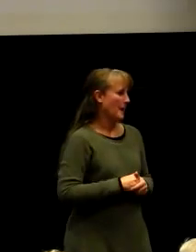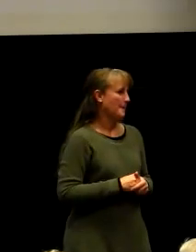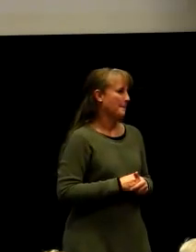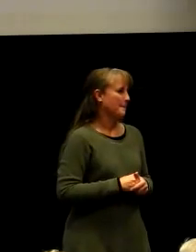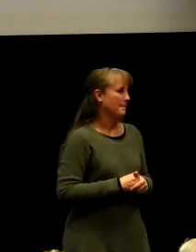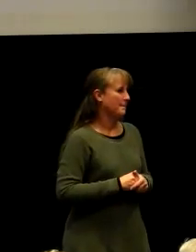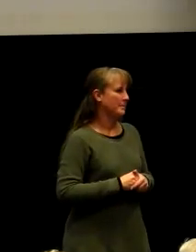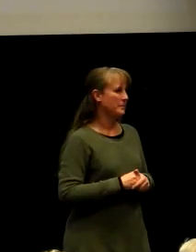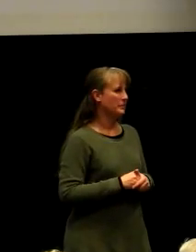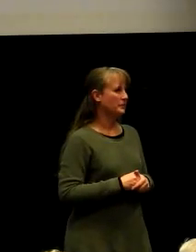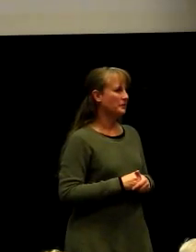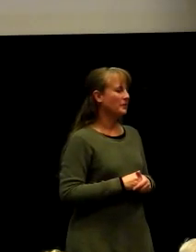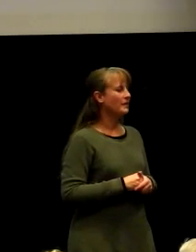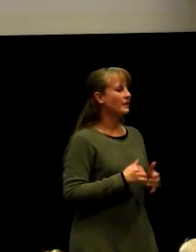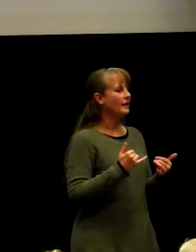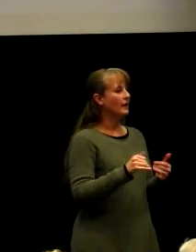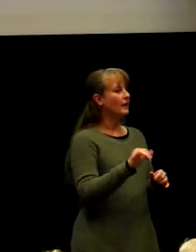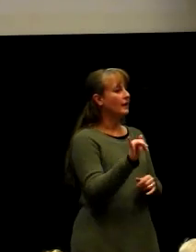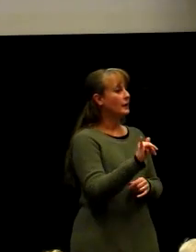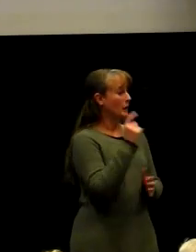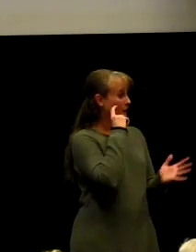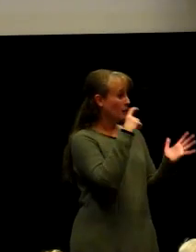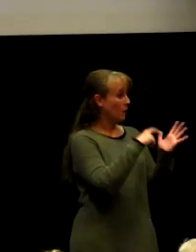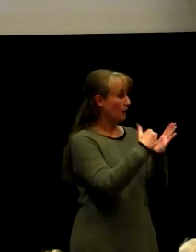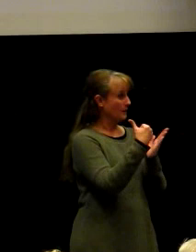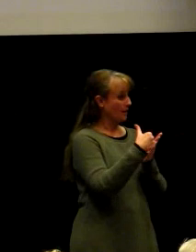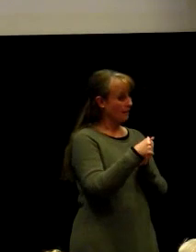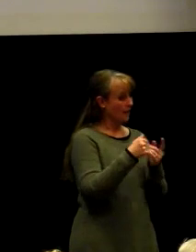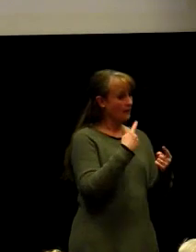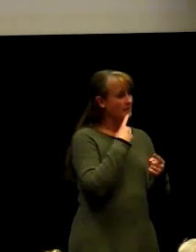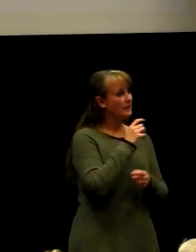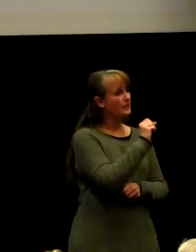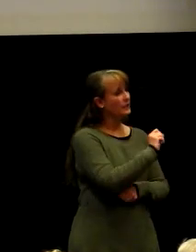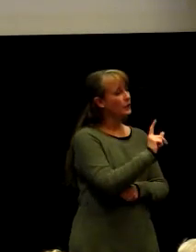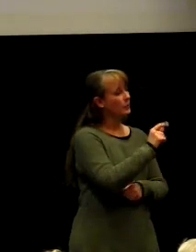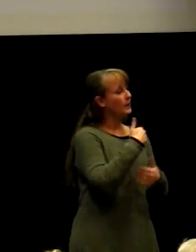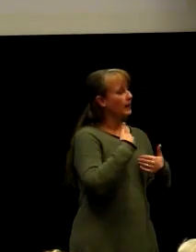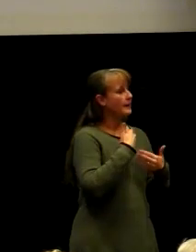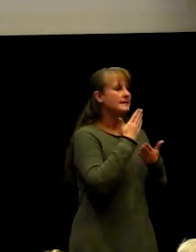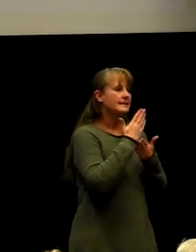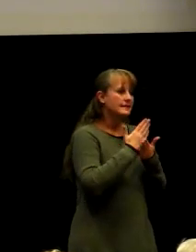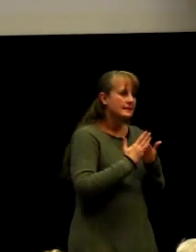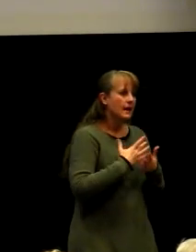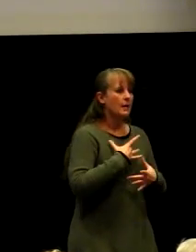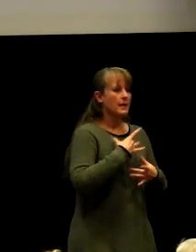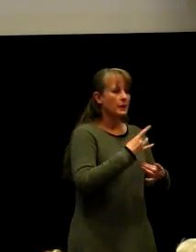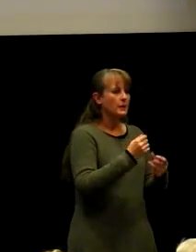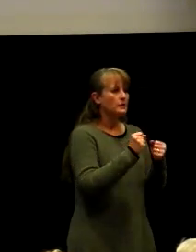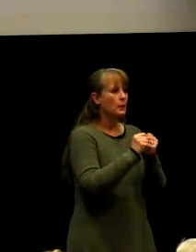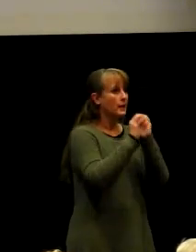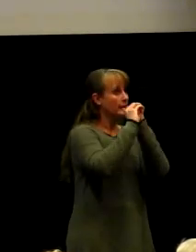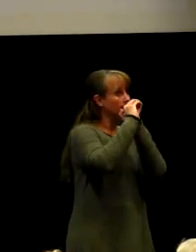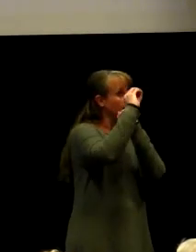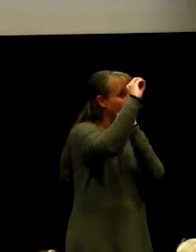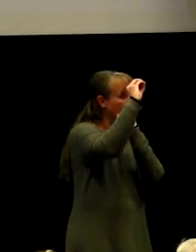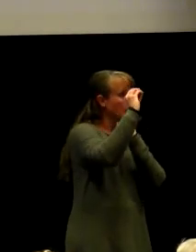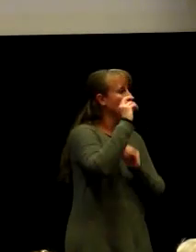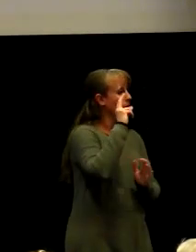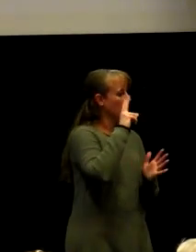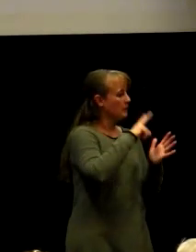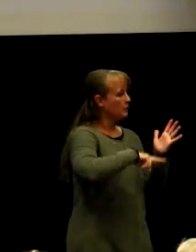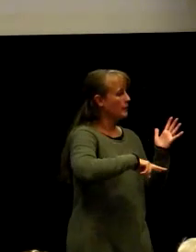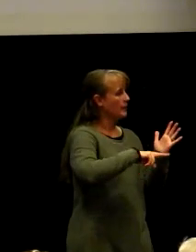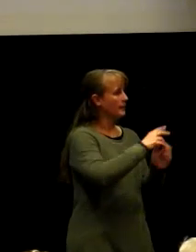So you'll also notice in this letter that Kubrick shows some interest in telescopes. He had been reading Sky and